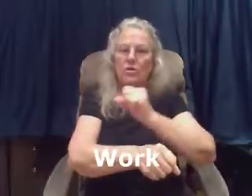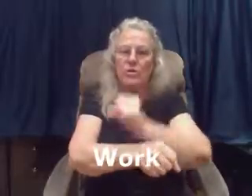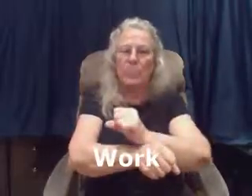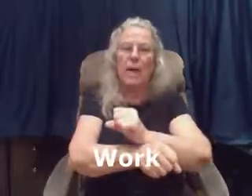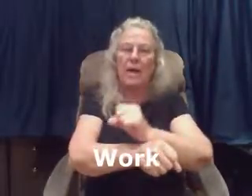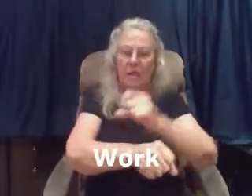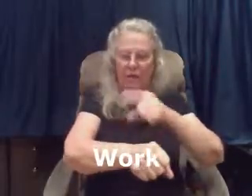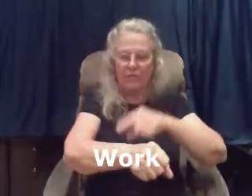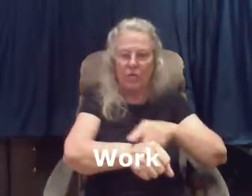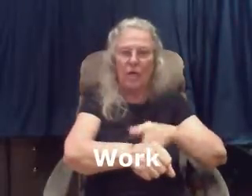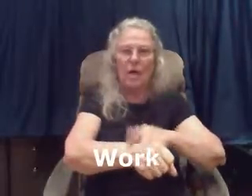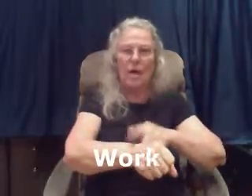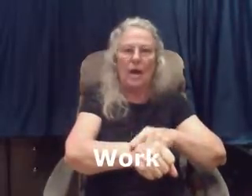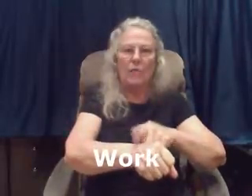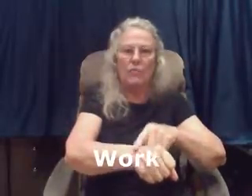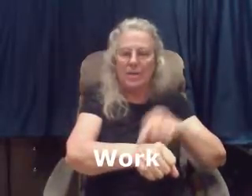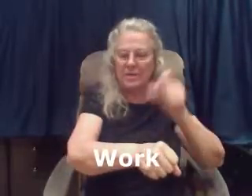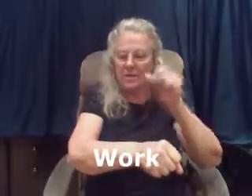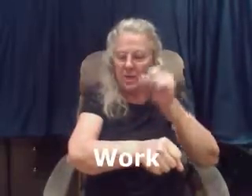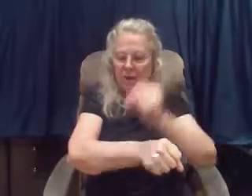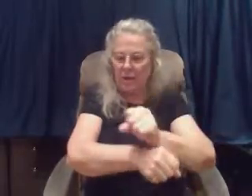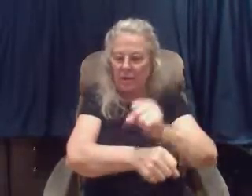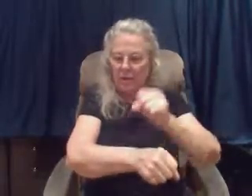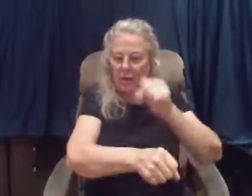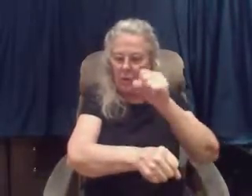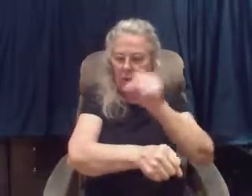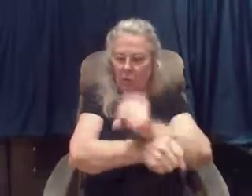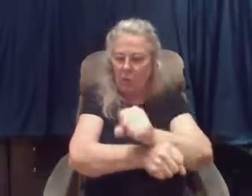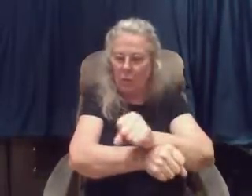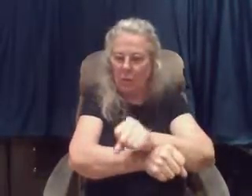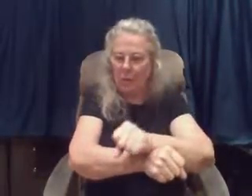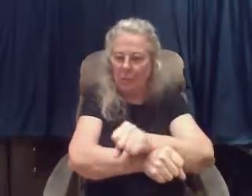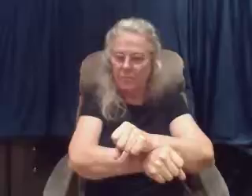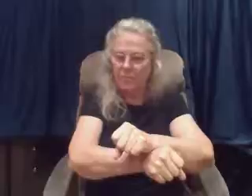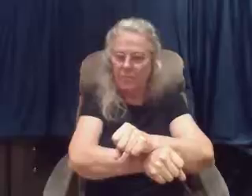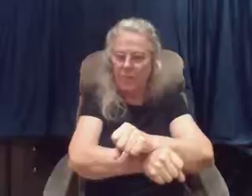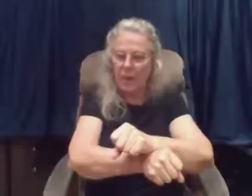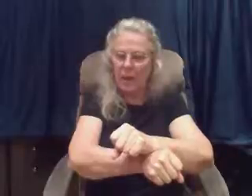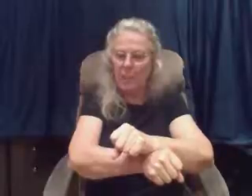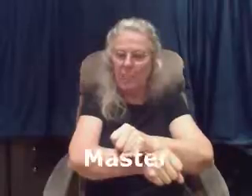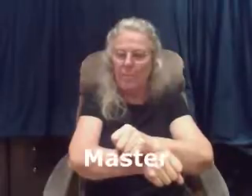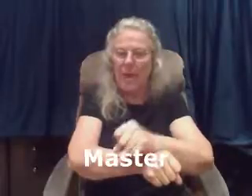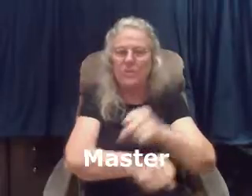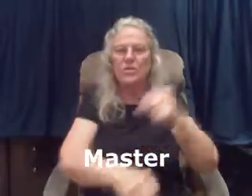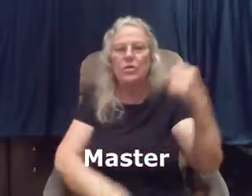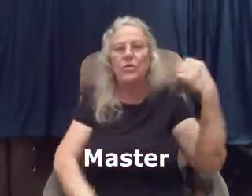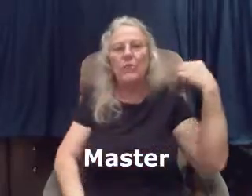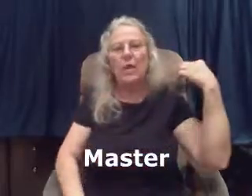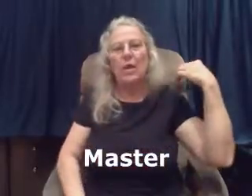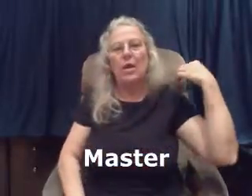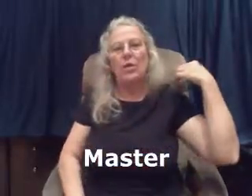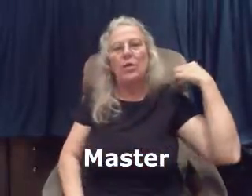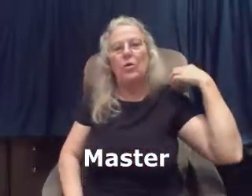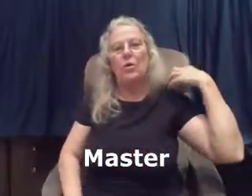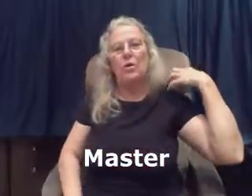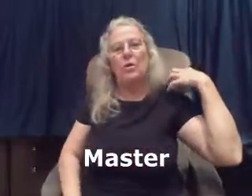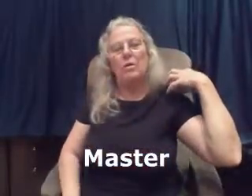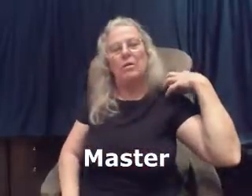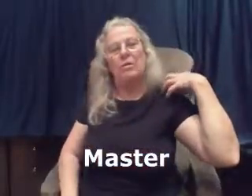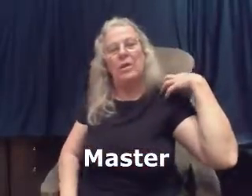the back of your wrist area. Working. Master, think